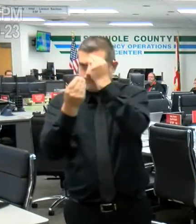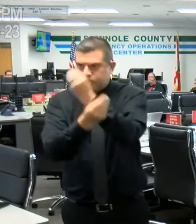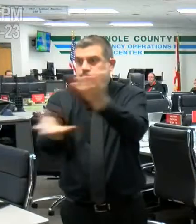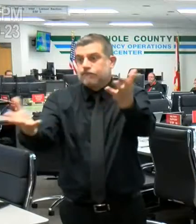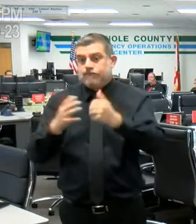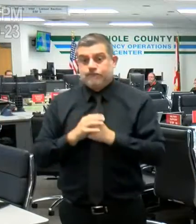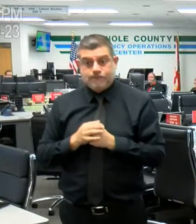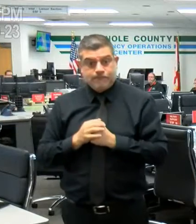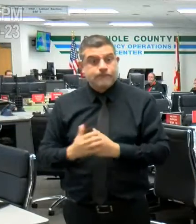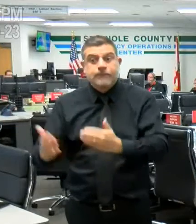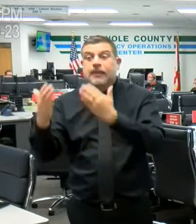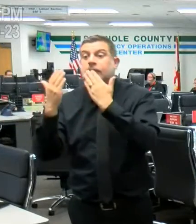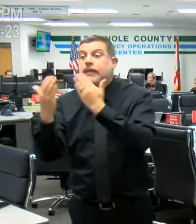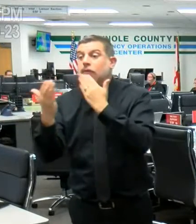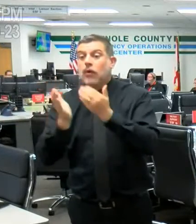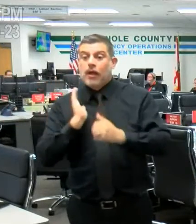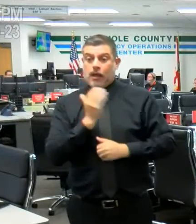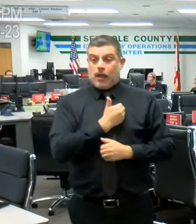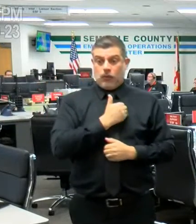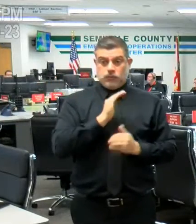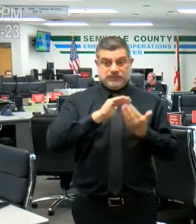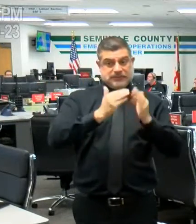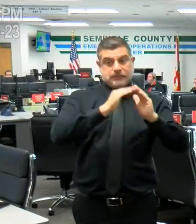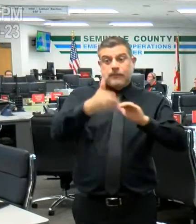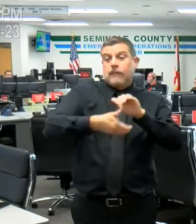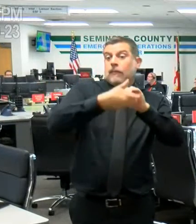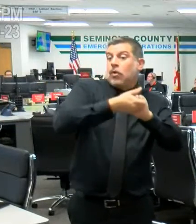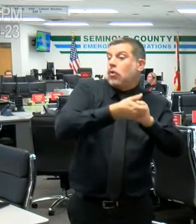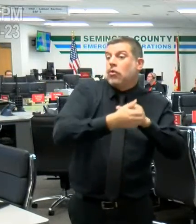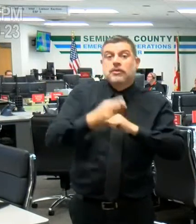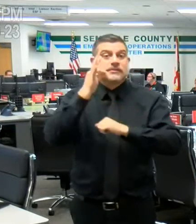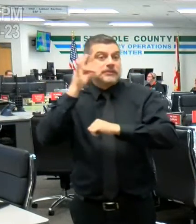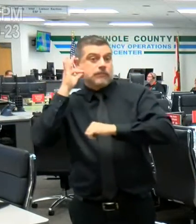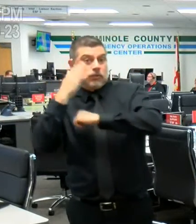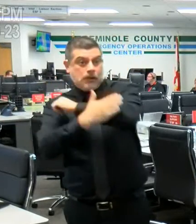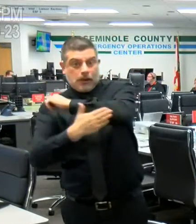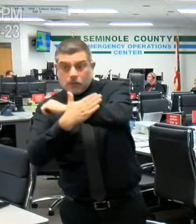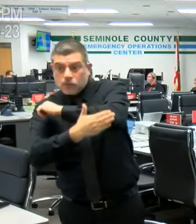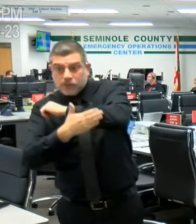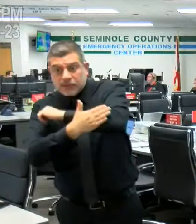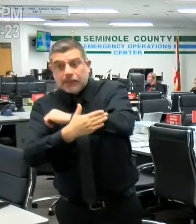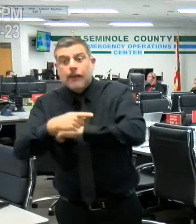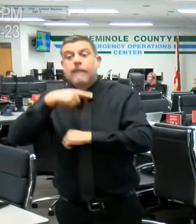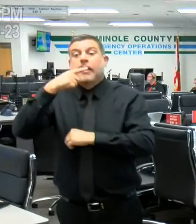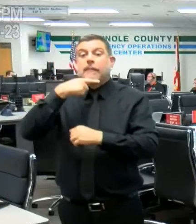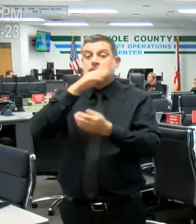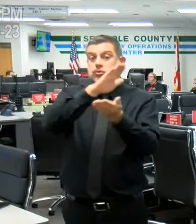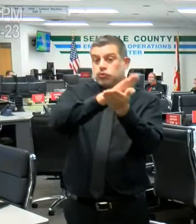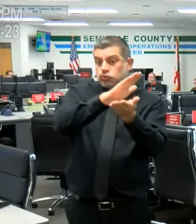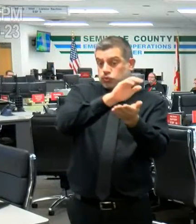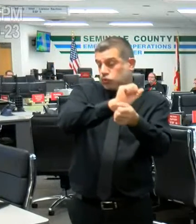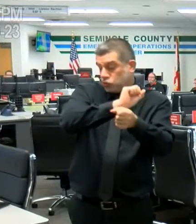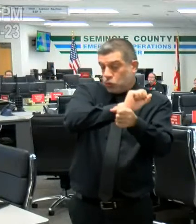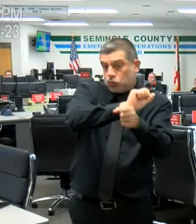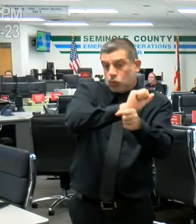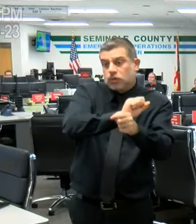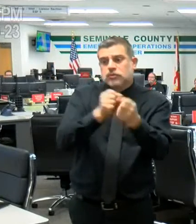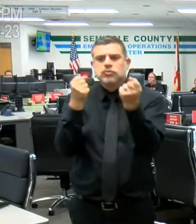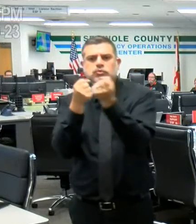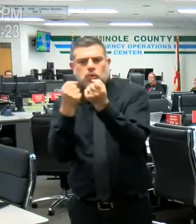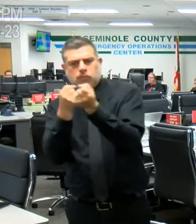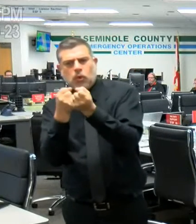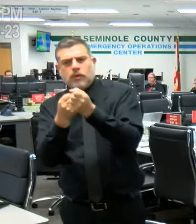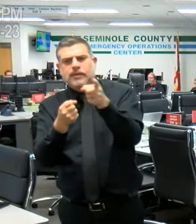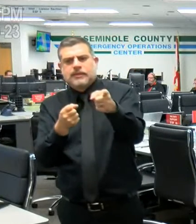municipal partners and the Seminole County Department of Public Works for their continued support. Sandbag locations